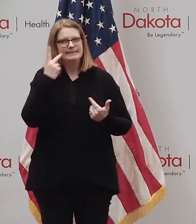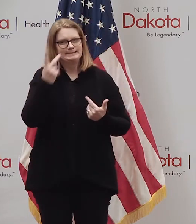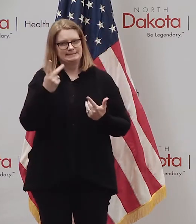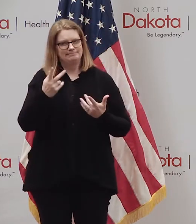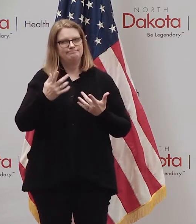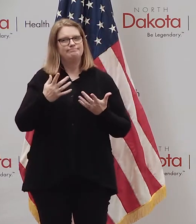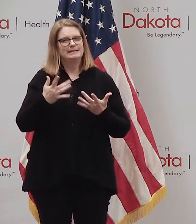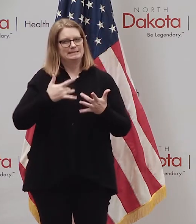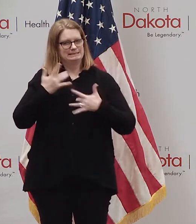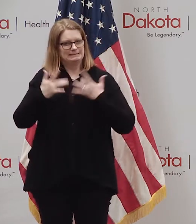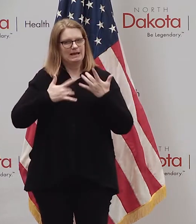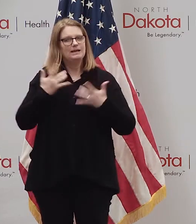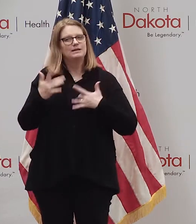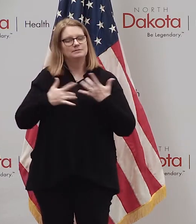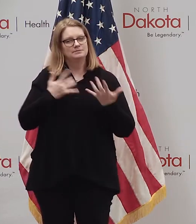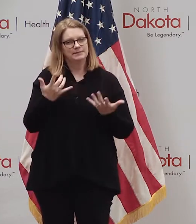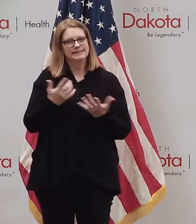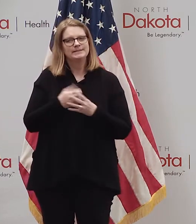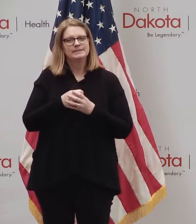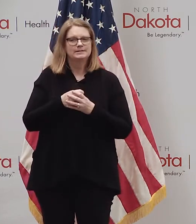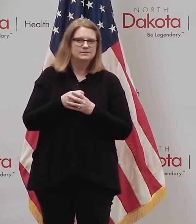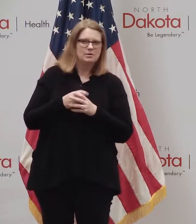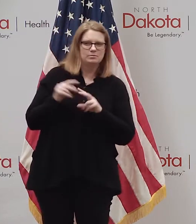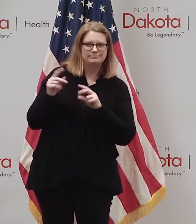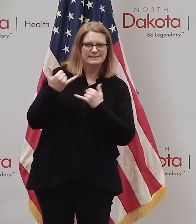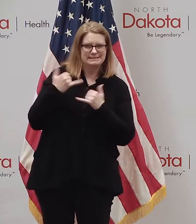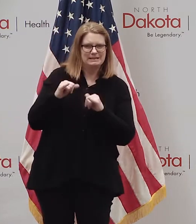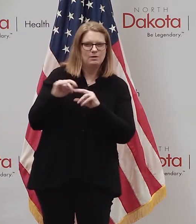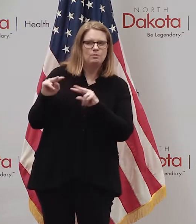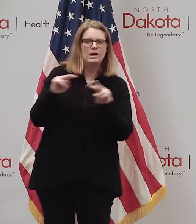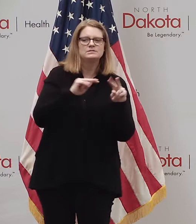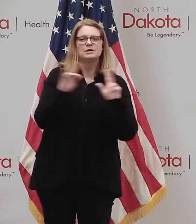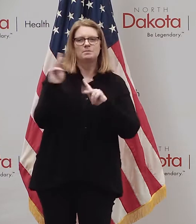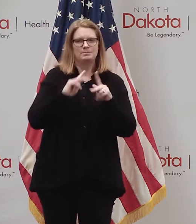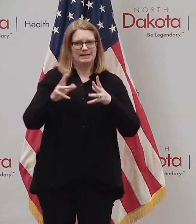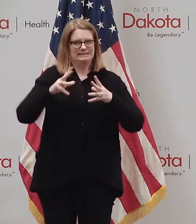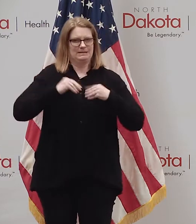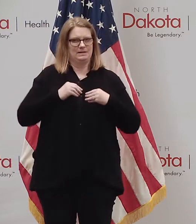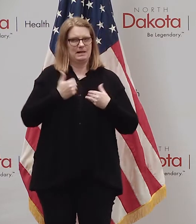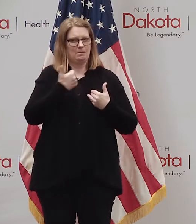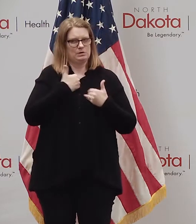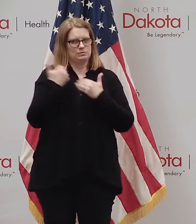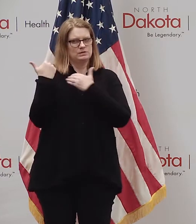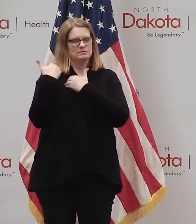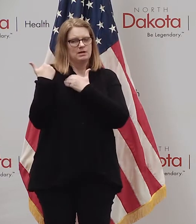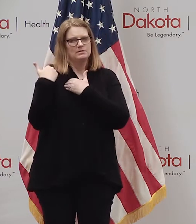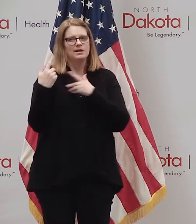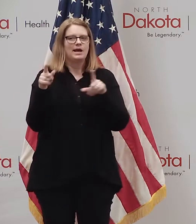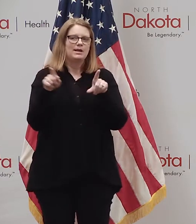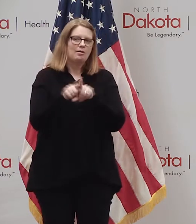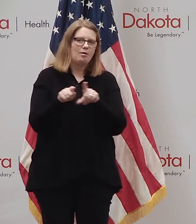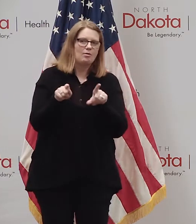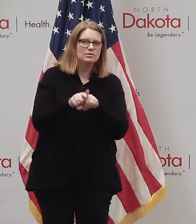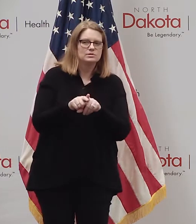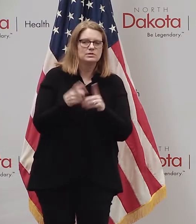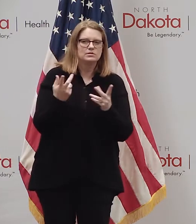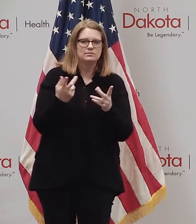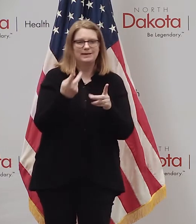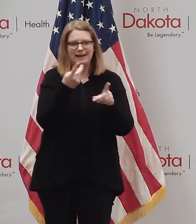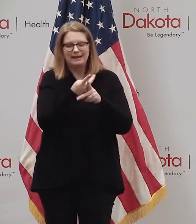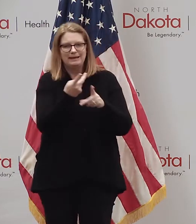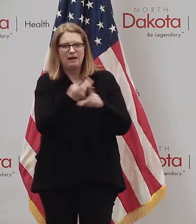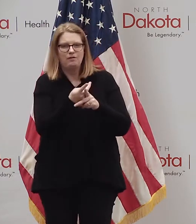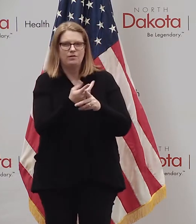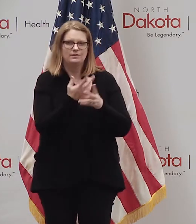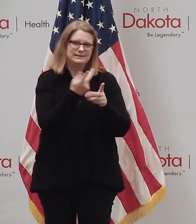observe how people are exercising personal responsibility and at the same time looking out for the well-being of their fellow citizens